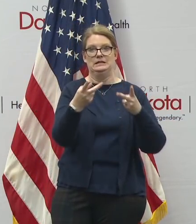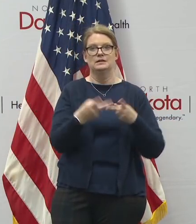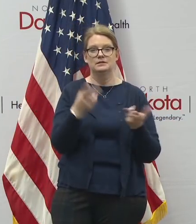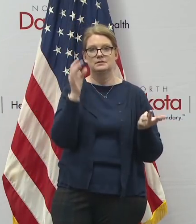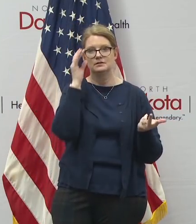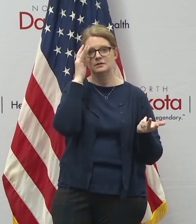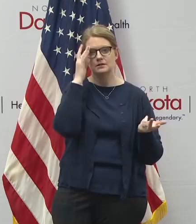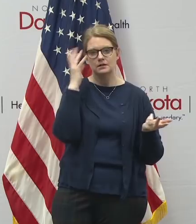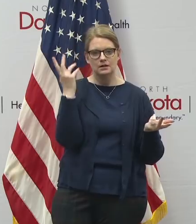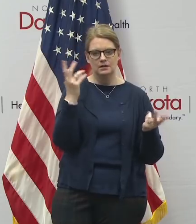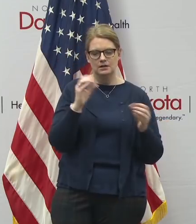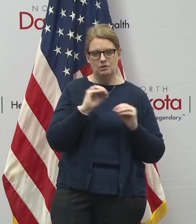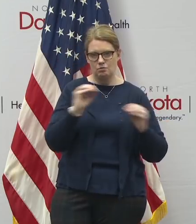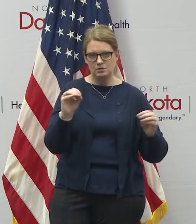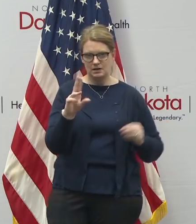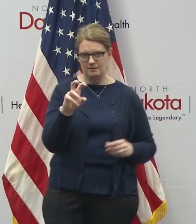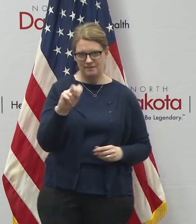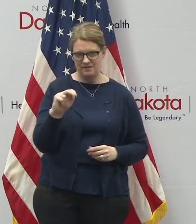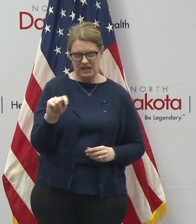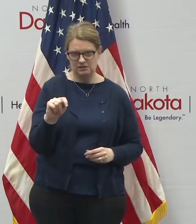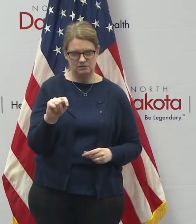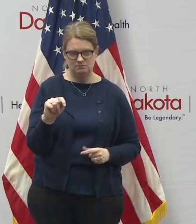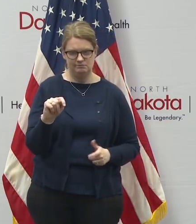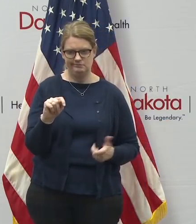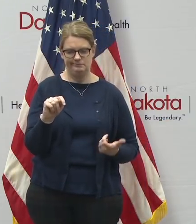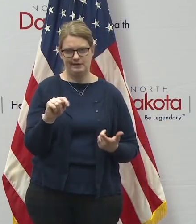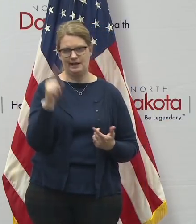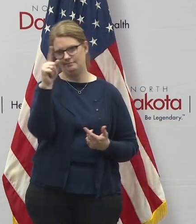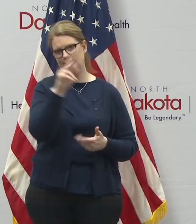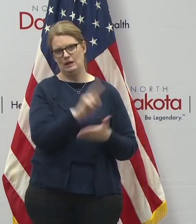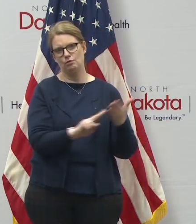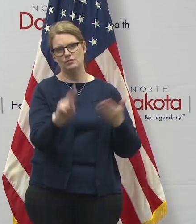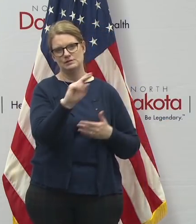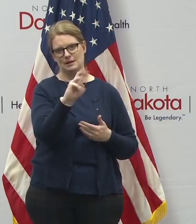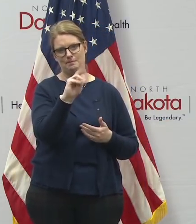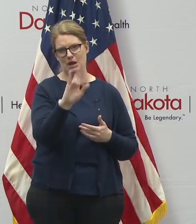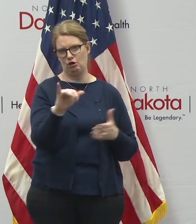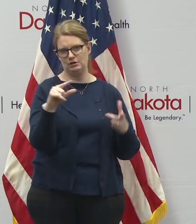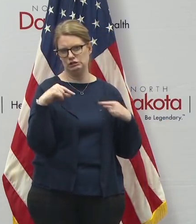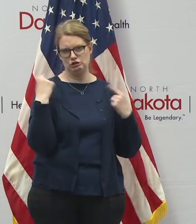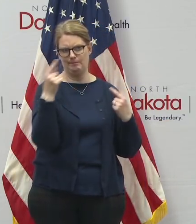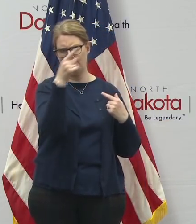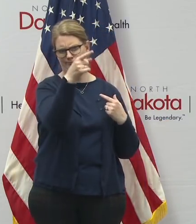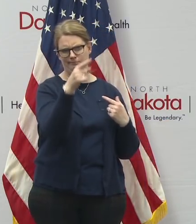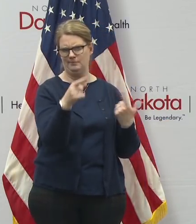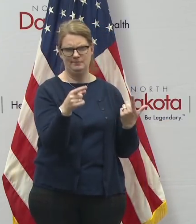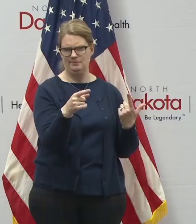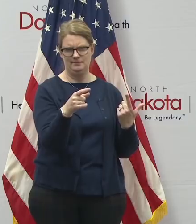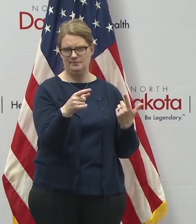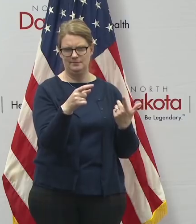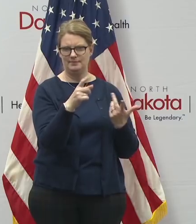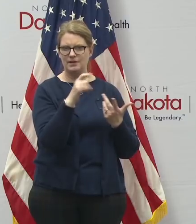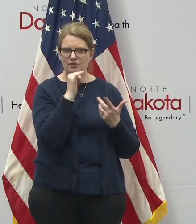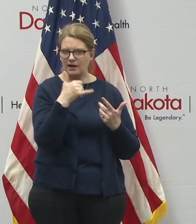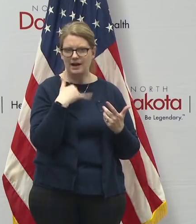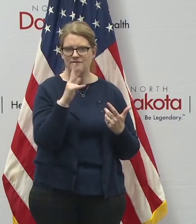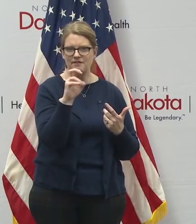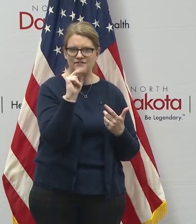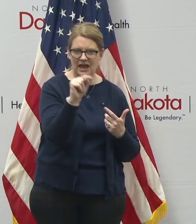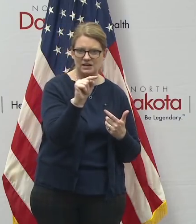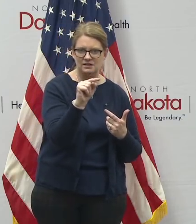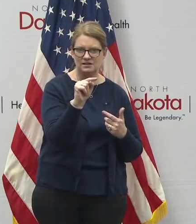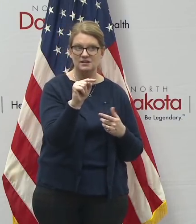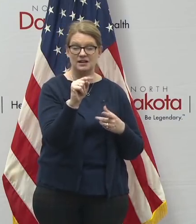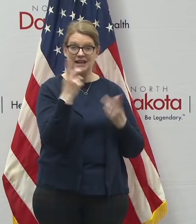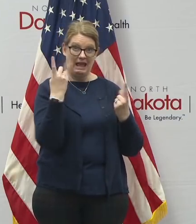No one's going to be on a ventilator in a University of Mary gymnasium. We're not going to be able to deliver that kind of care. But if we get to that